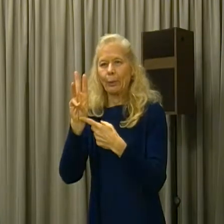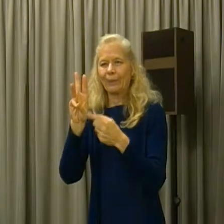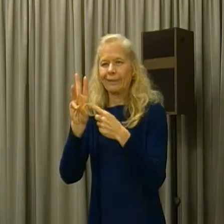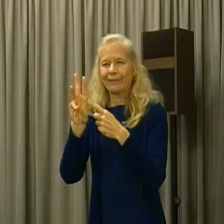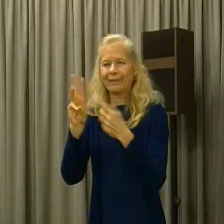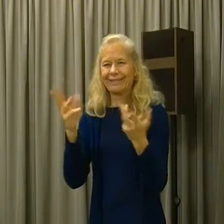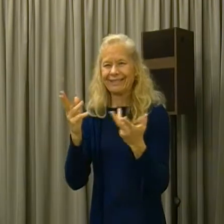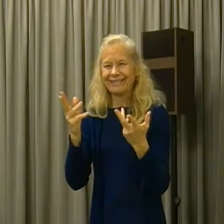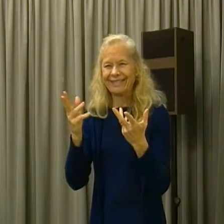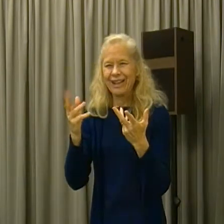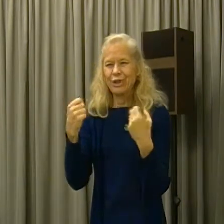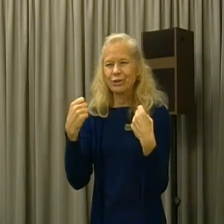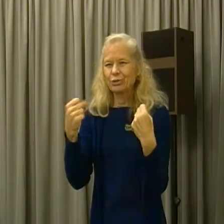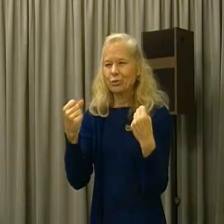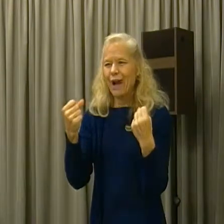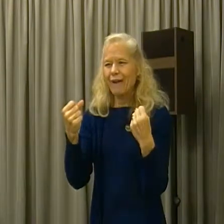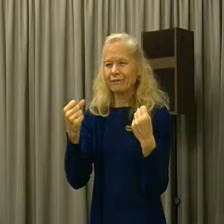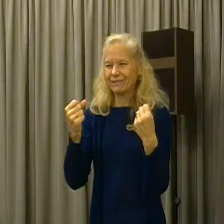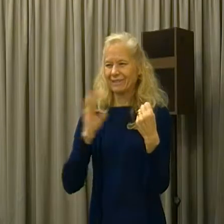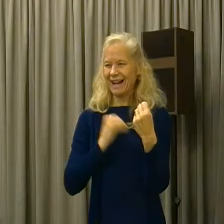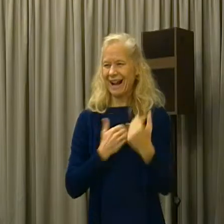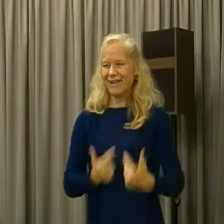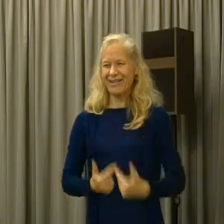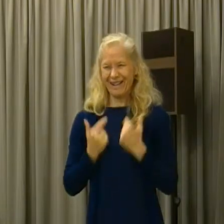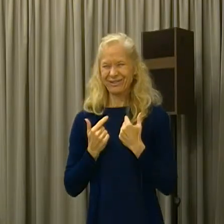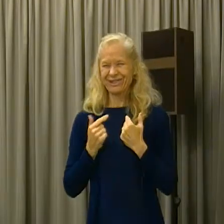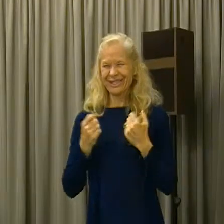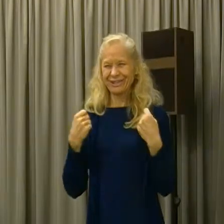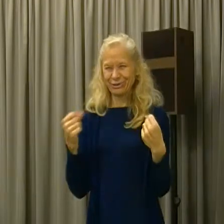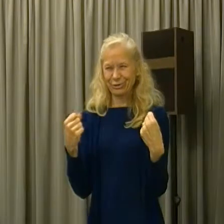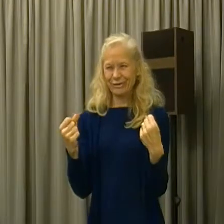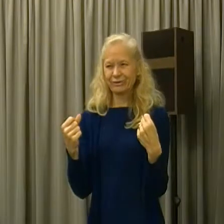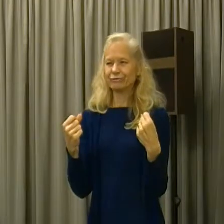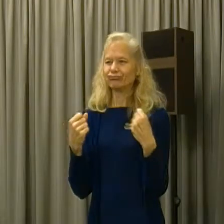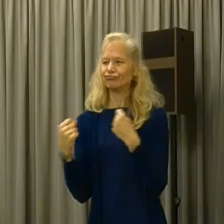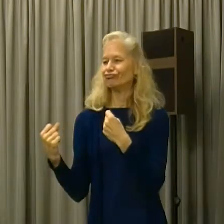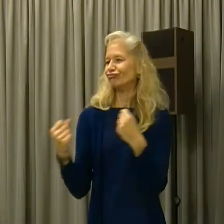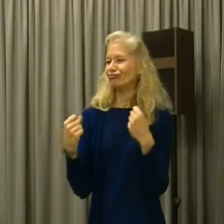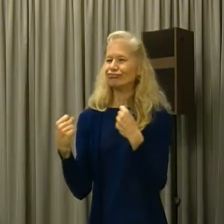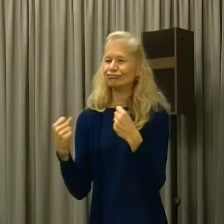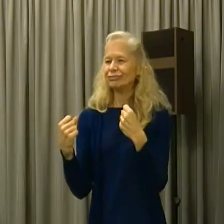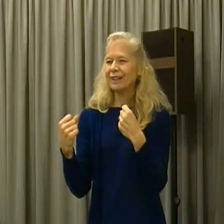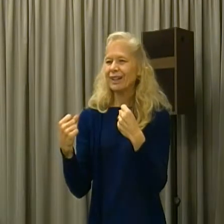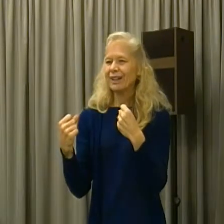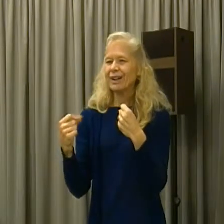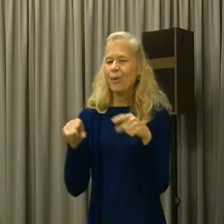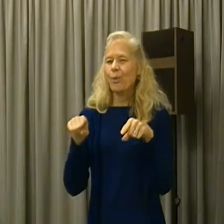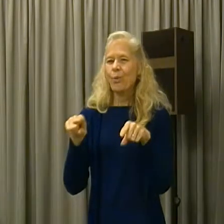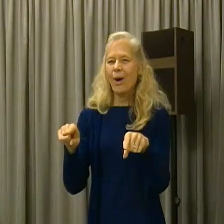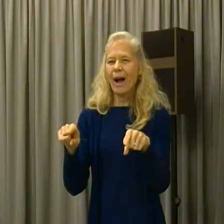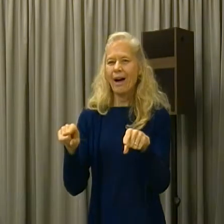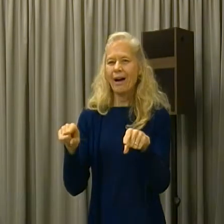believer. Point number one, every believer must practice thought